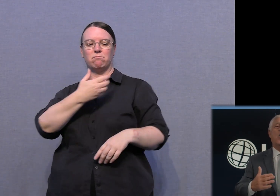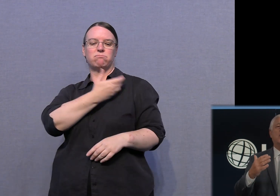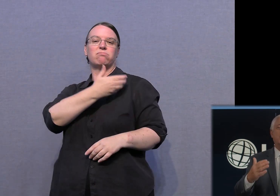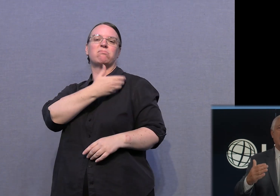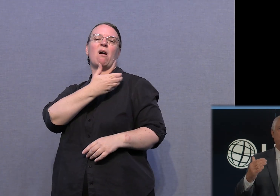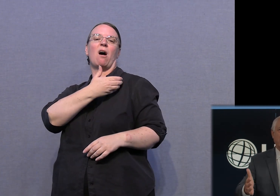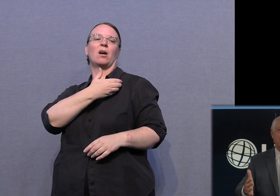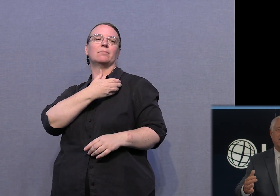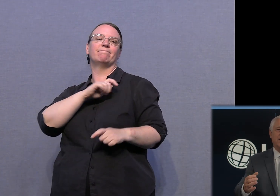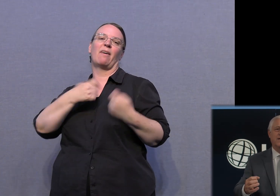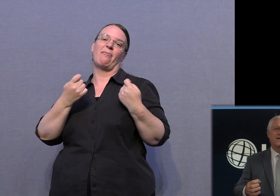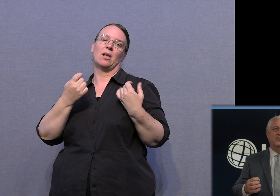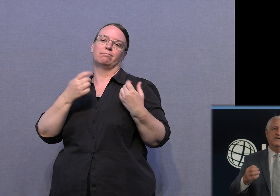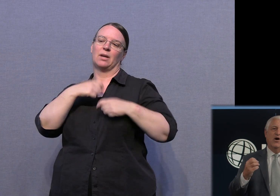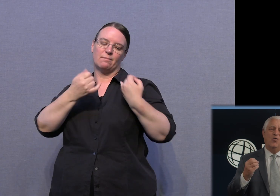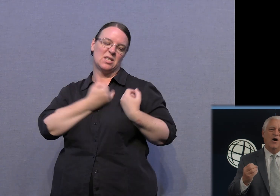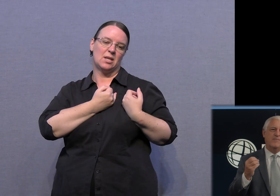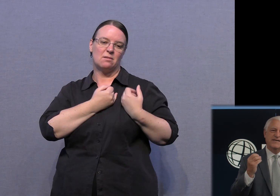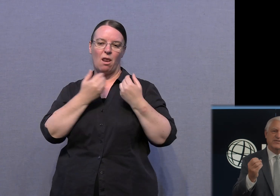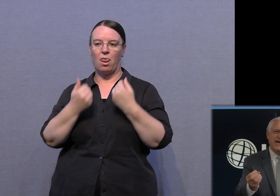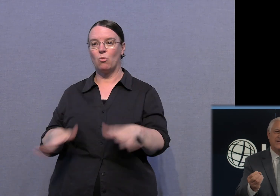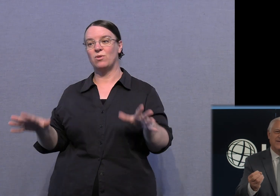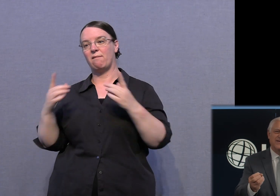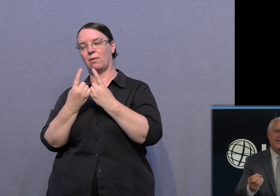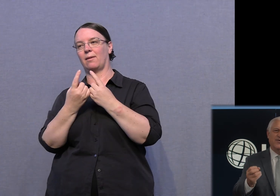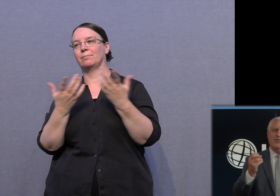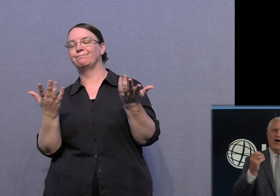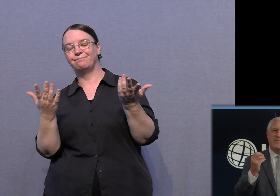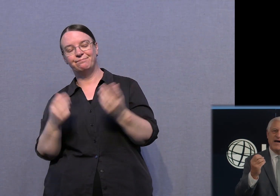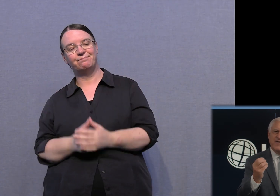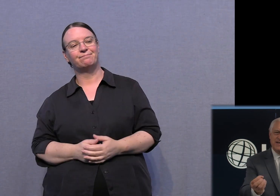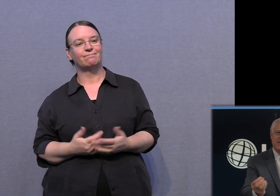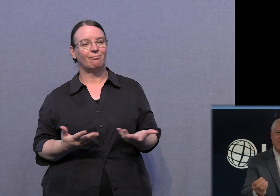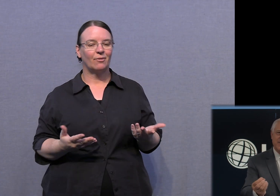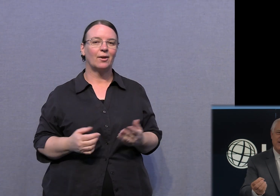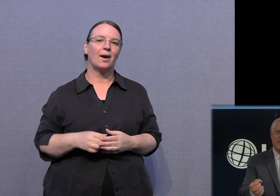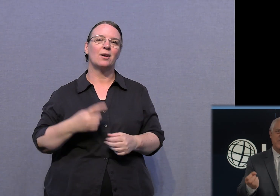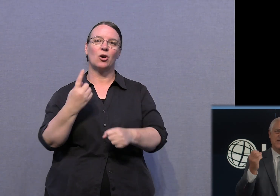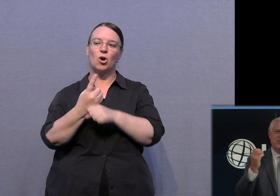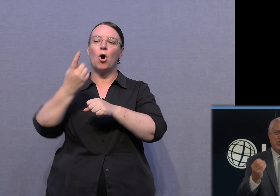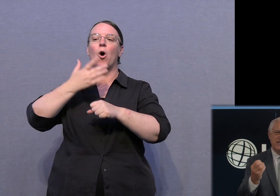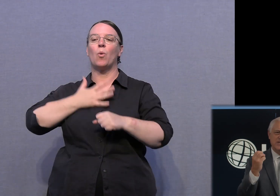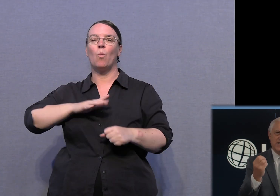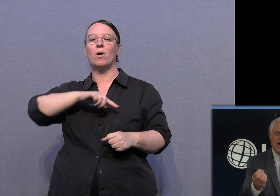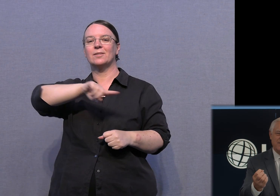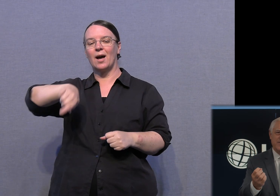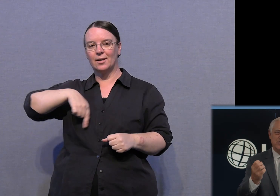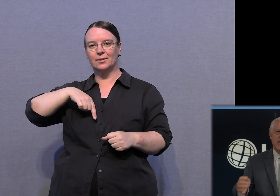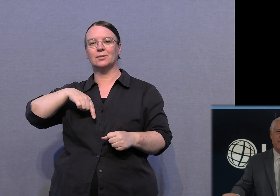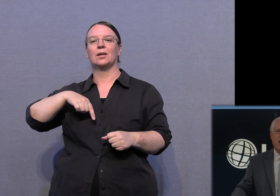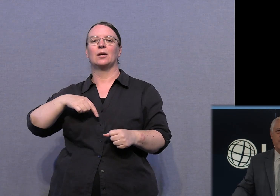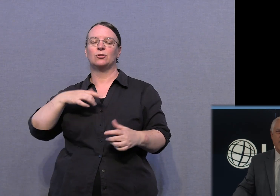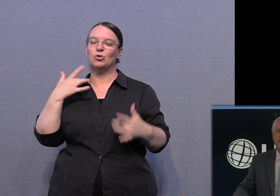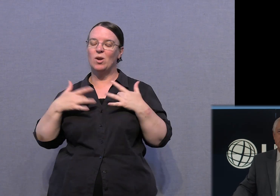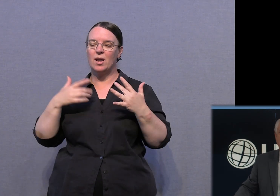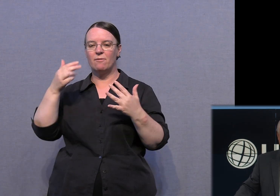us to walk by faith. We don't walk by sight. We walk by faith. We must trust God. There's